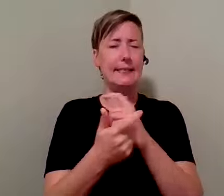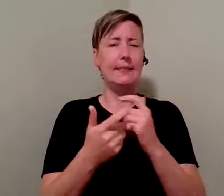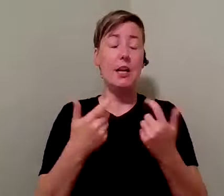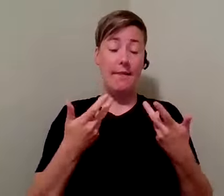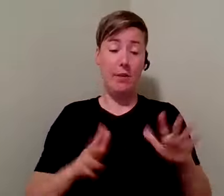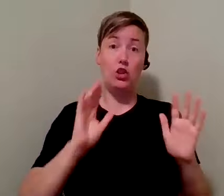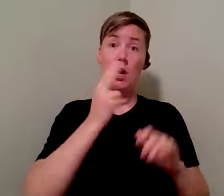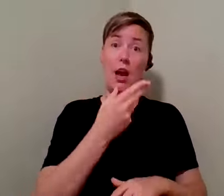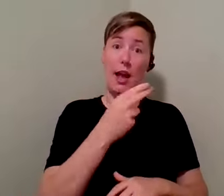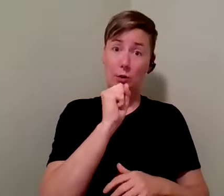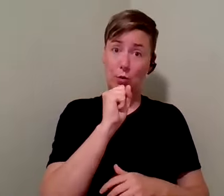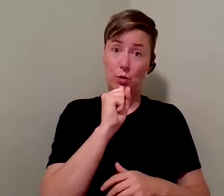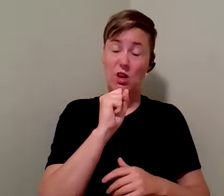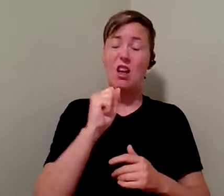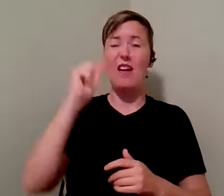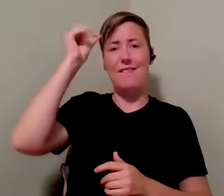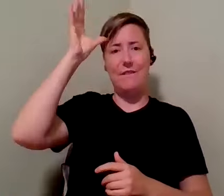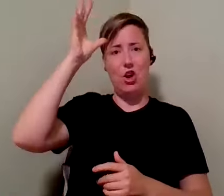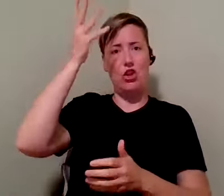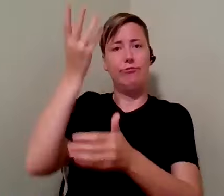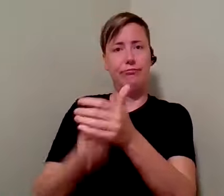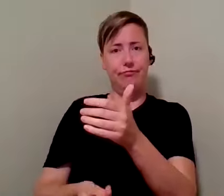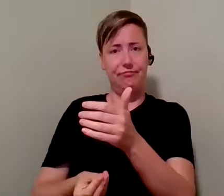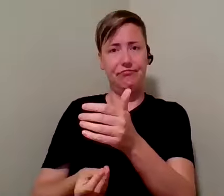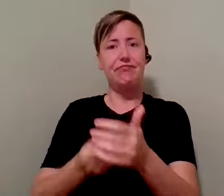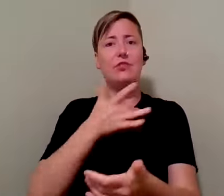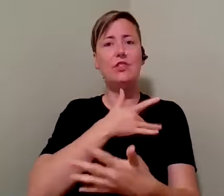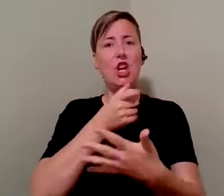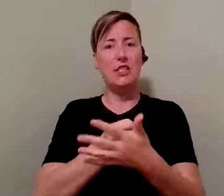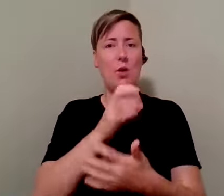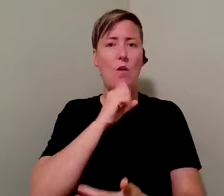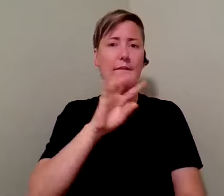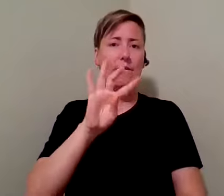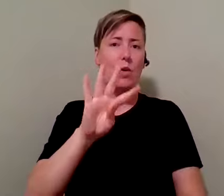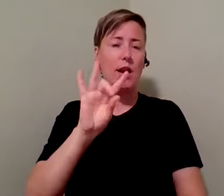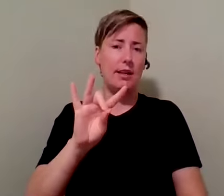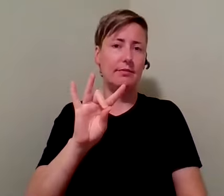my father died. He had a heart attack when he was 48. And